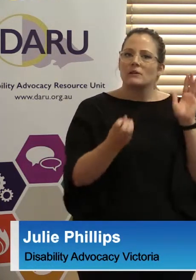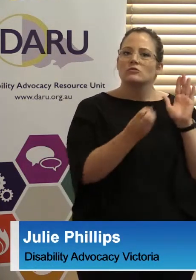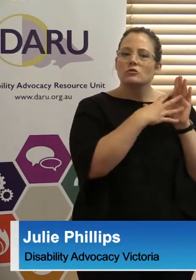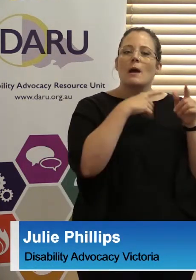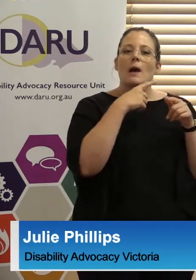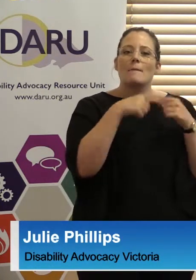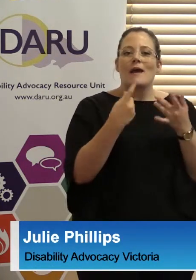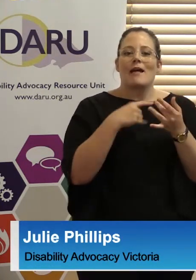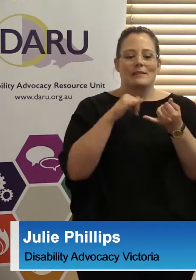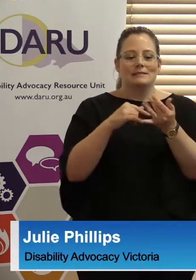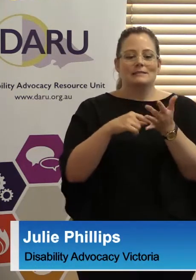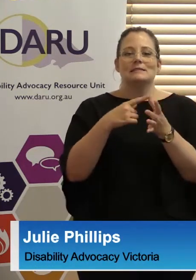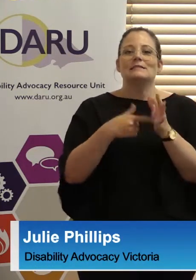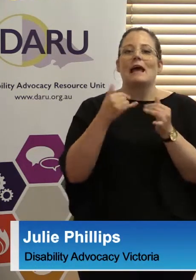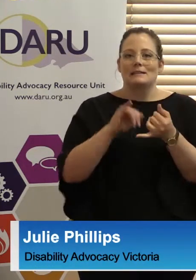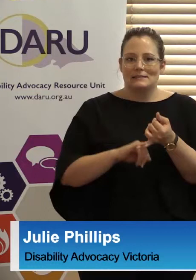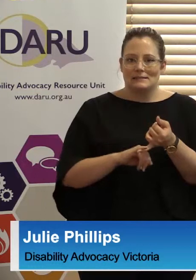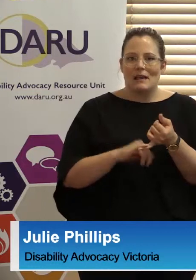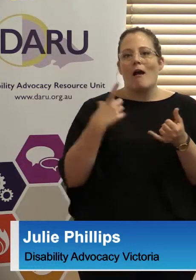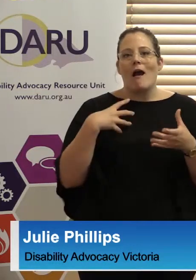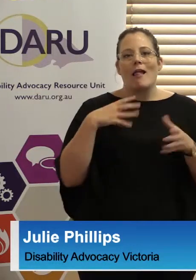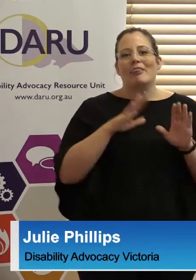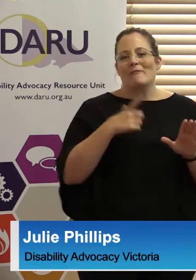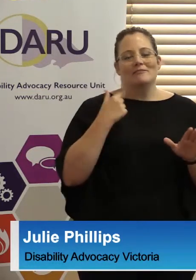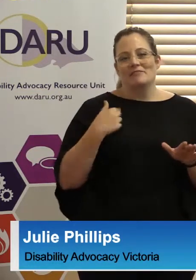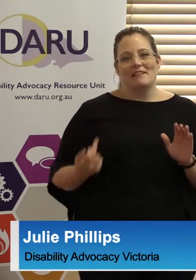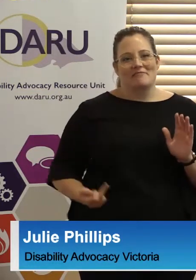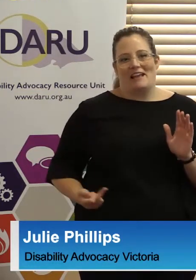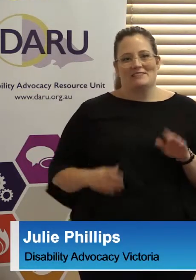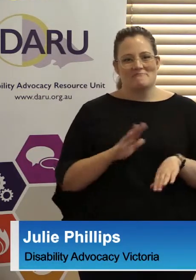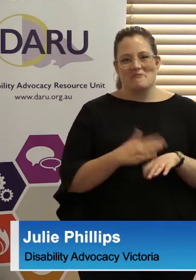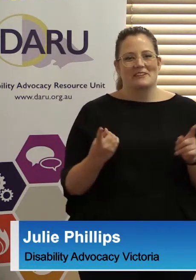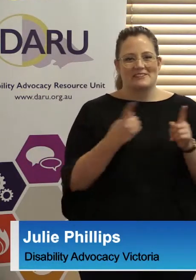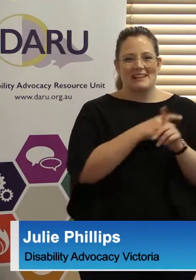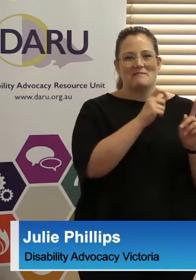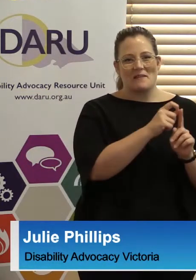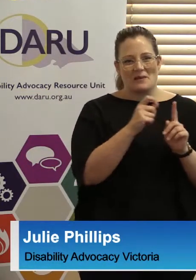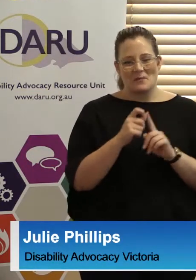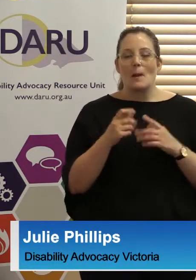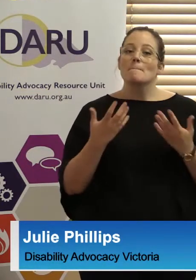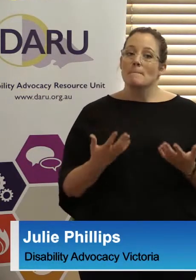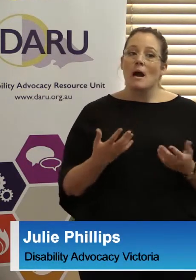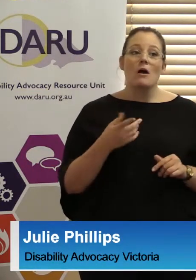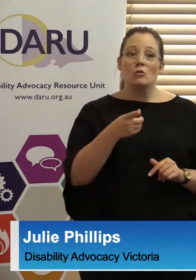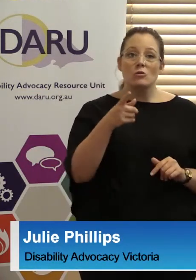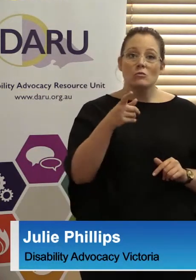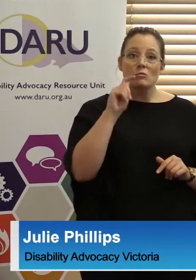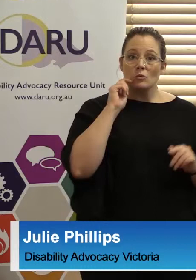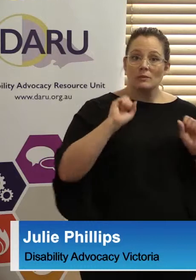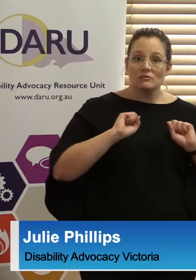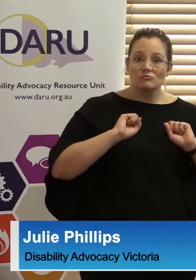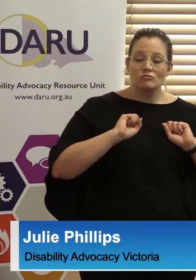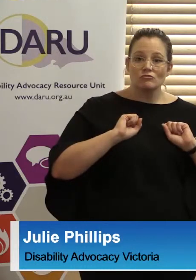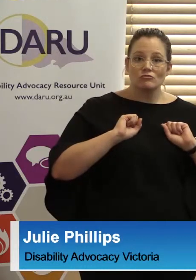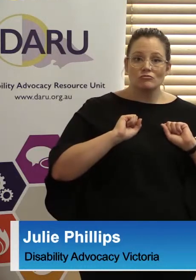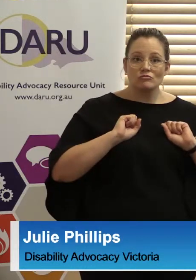that's why, because I was too lazy to change the PowerPoint. But you'll probably won't be surprised to know that what's happening